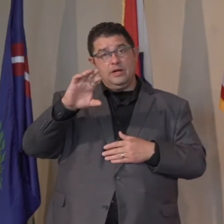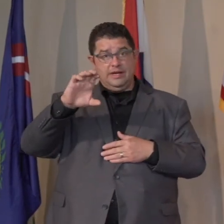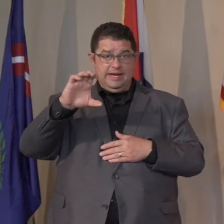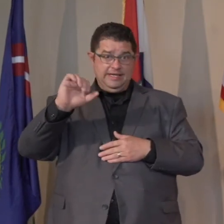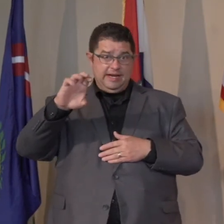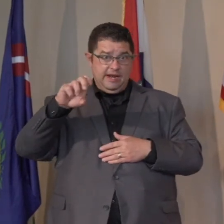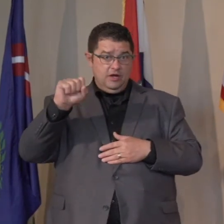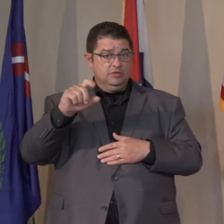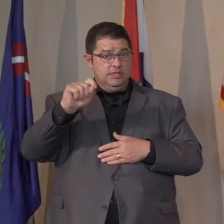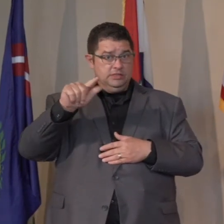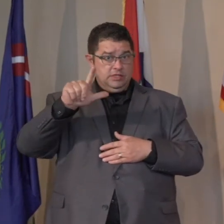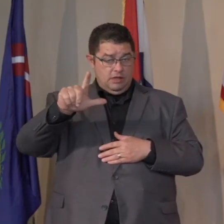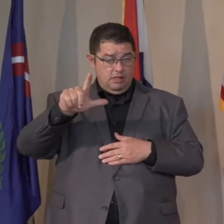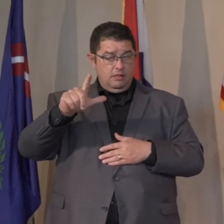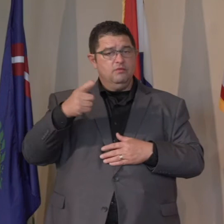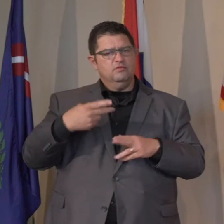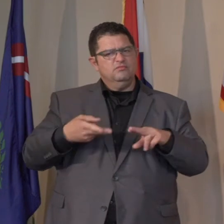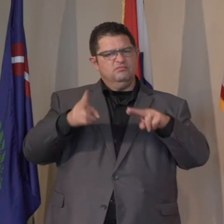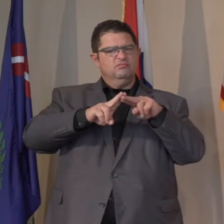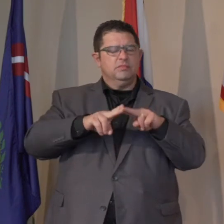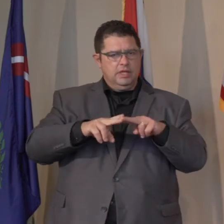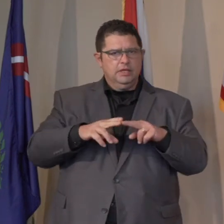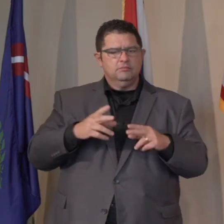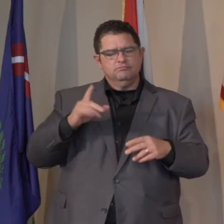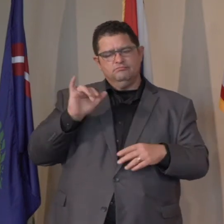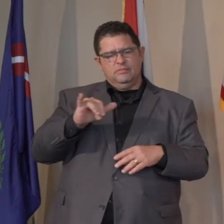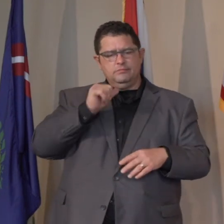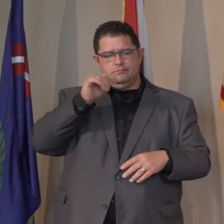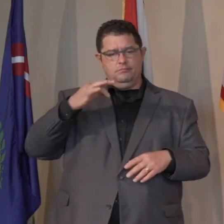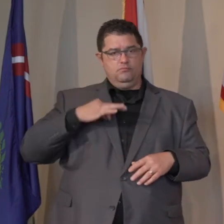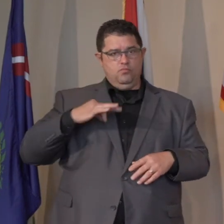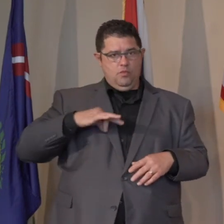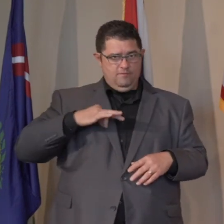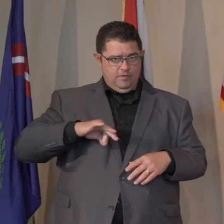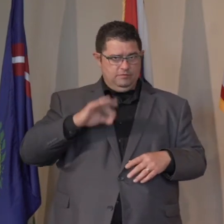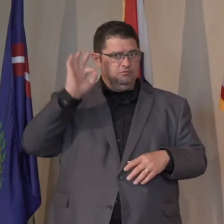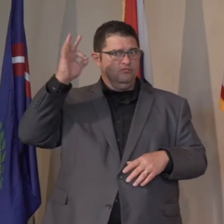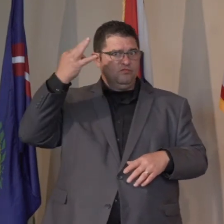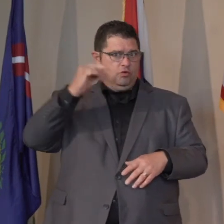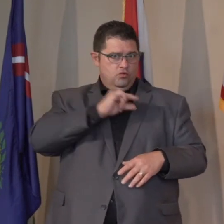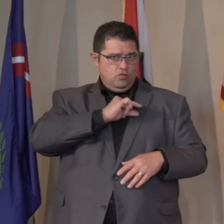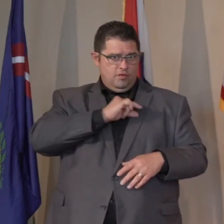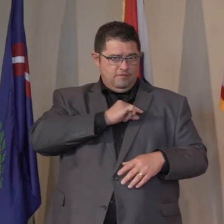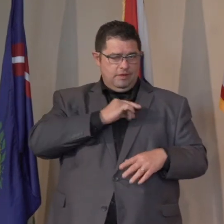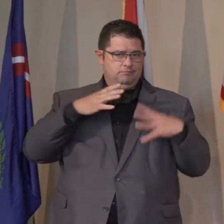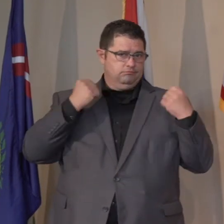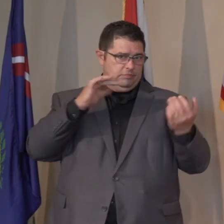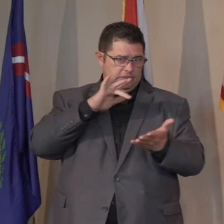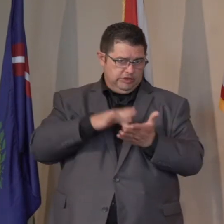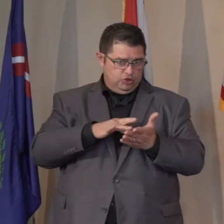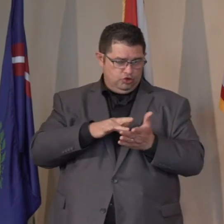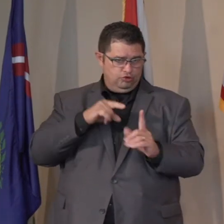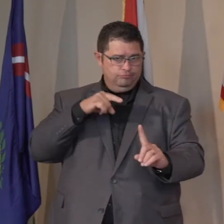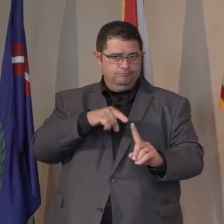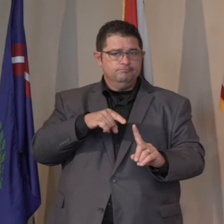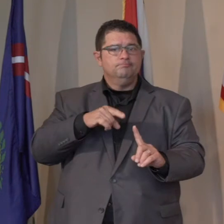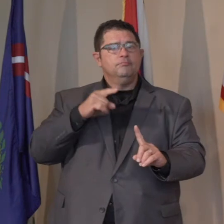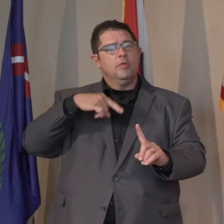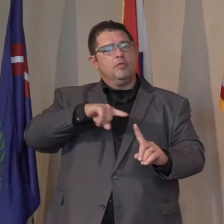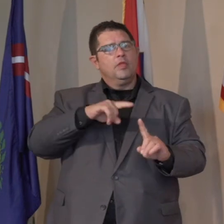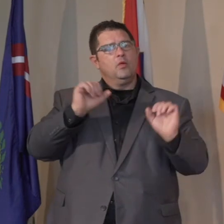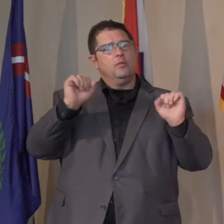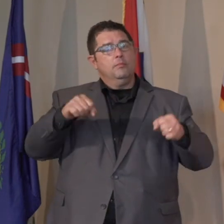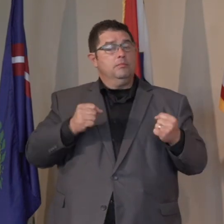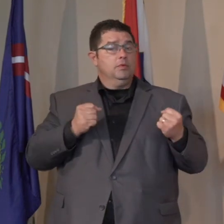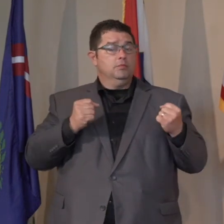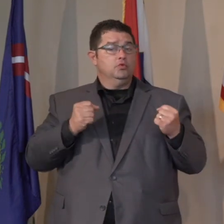expand testing in our community. CARE STL is a nonprofit, federally qualified health center. They will be able to